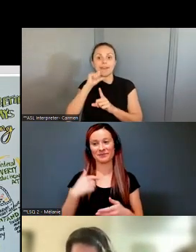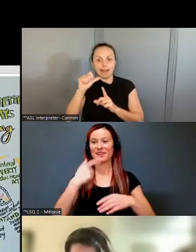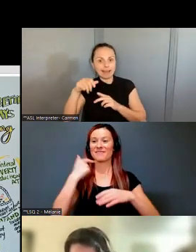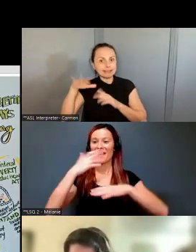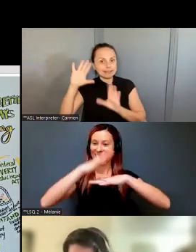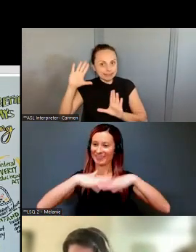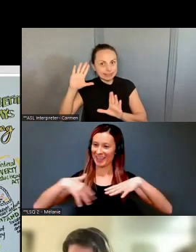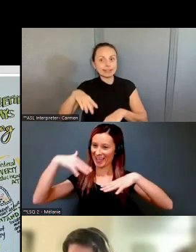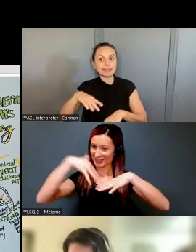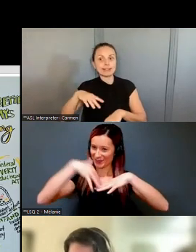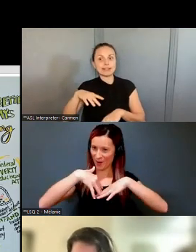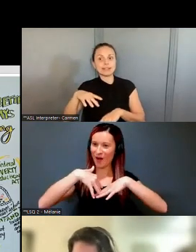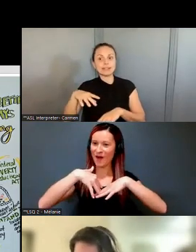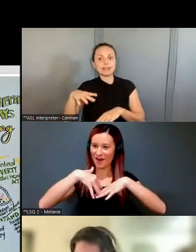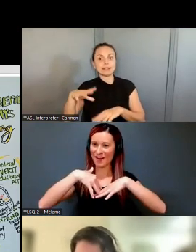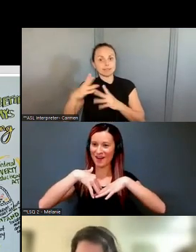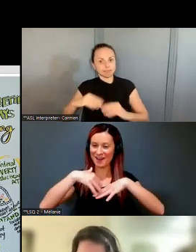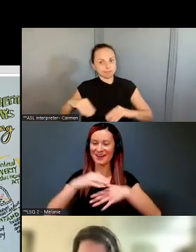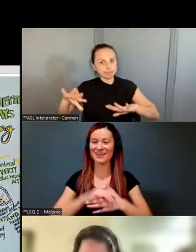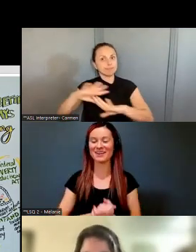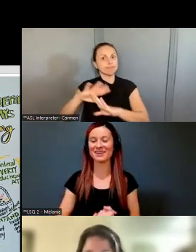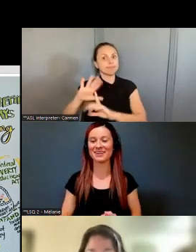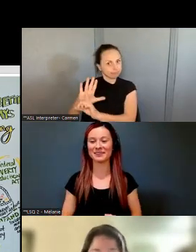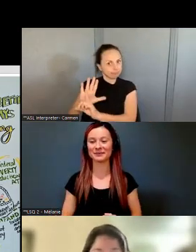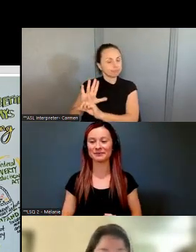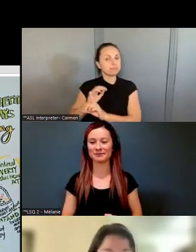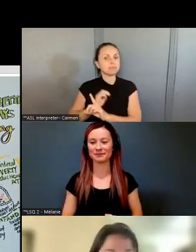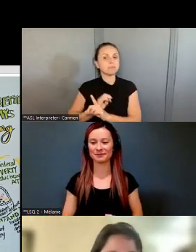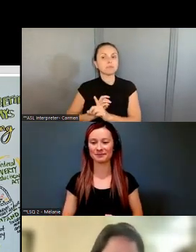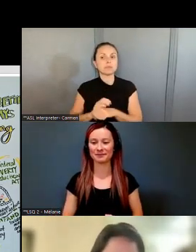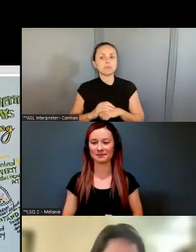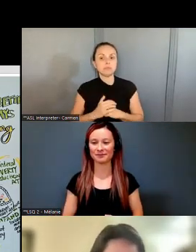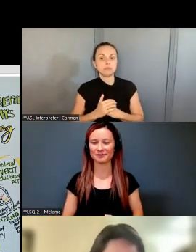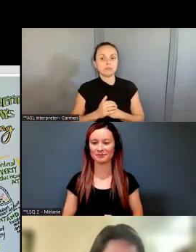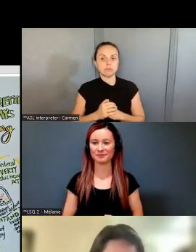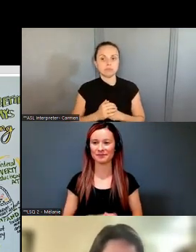unceded Tseshat territory.